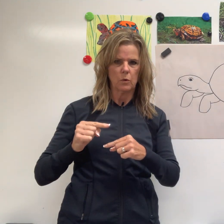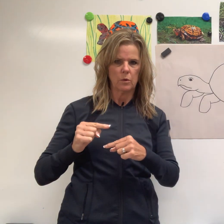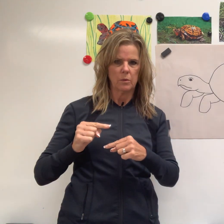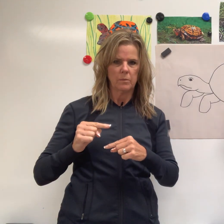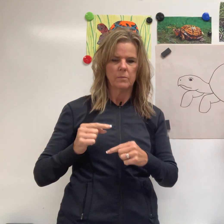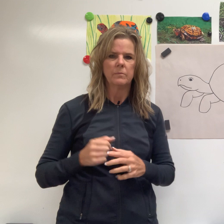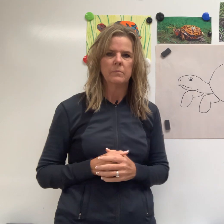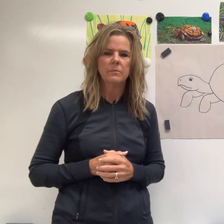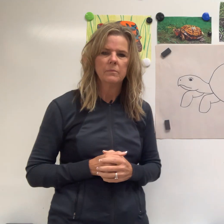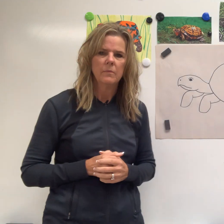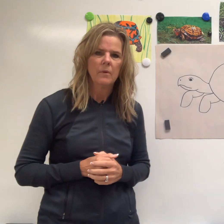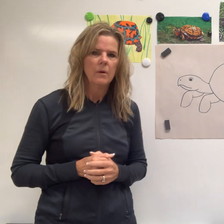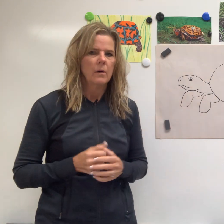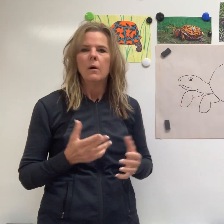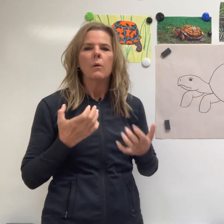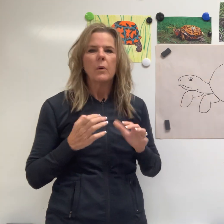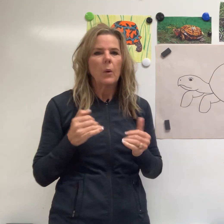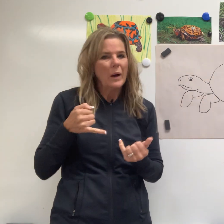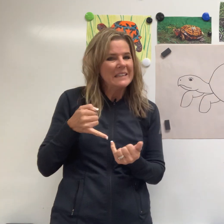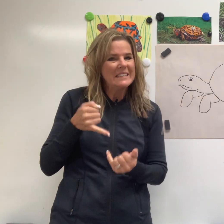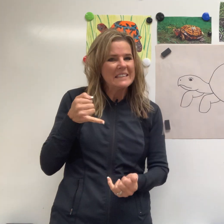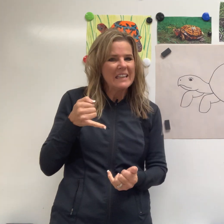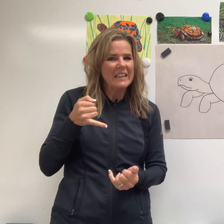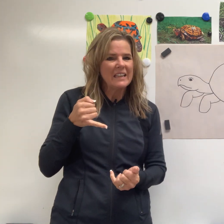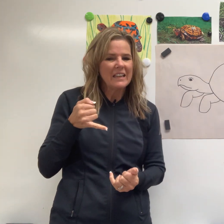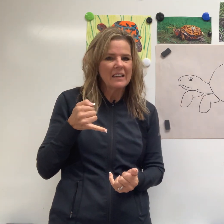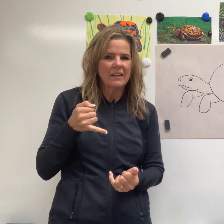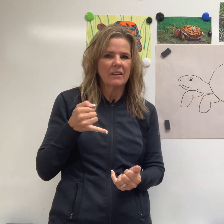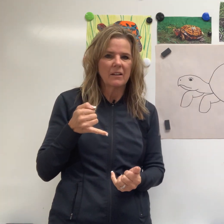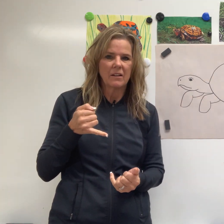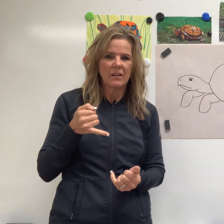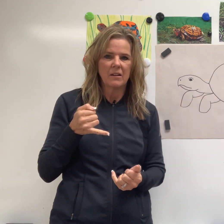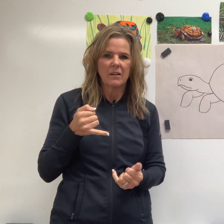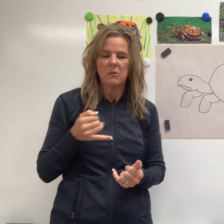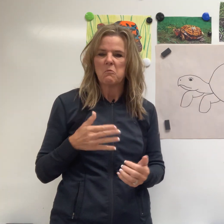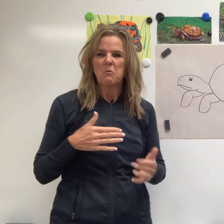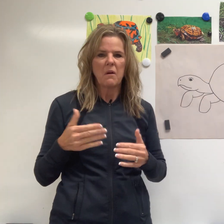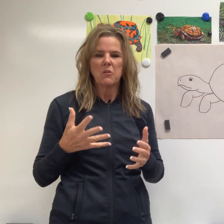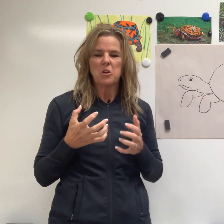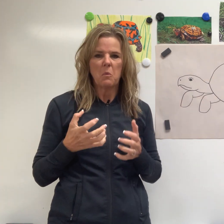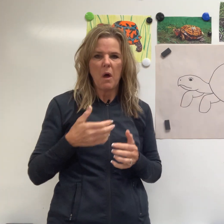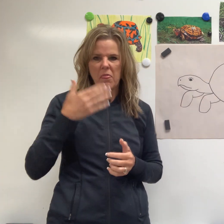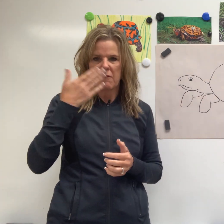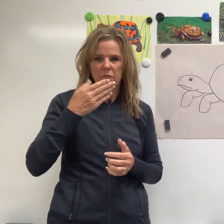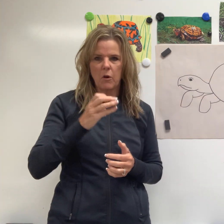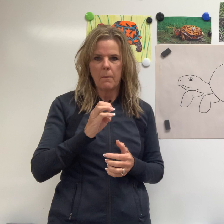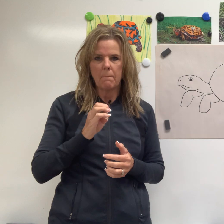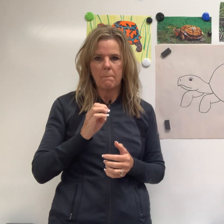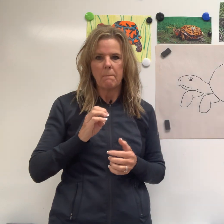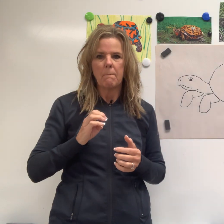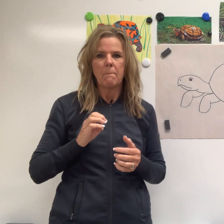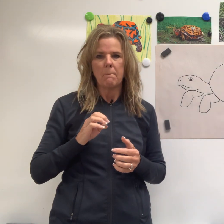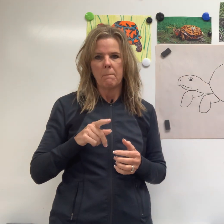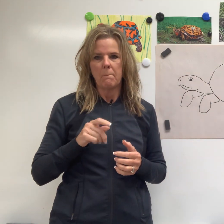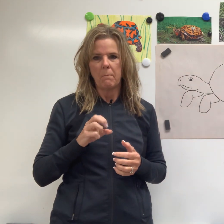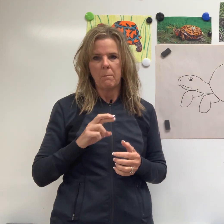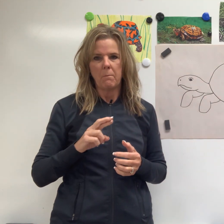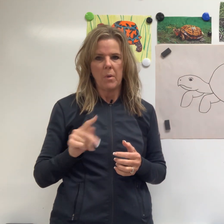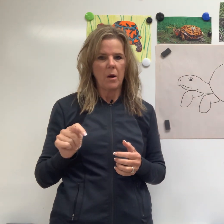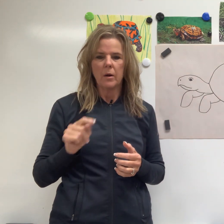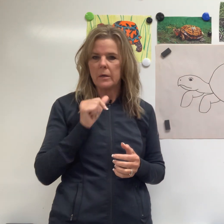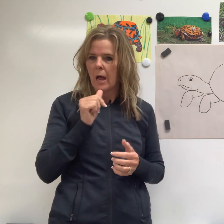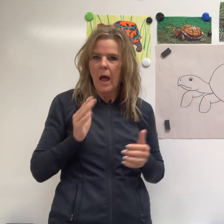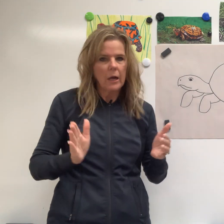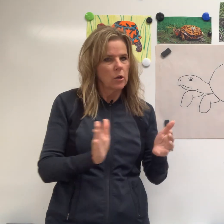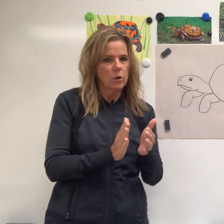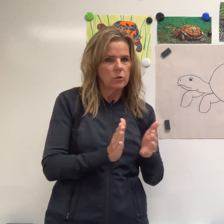Now, again, we don't want it super skinny. I'm just gonna move forward wherever you want the front part of the leg to be, not right next to